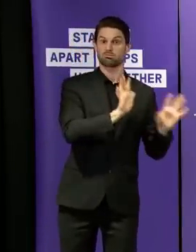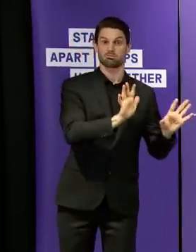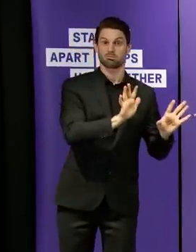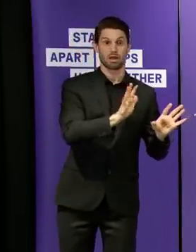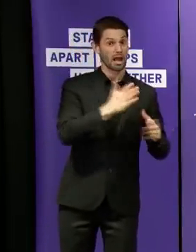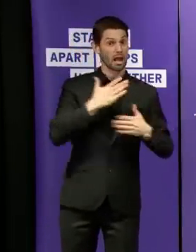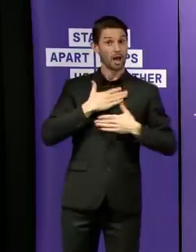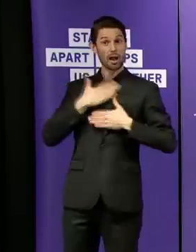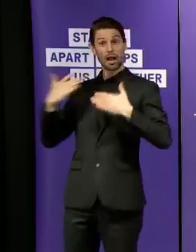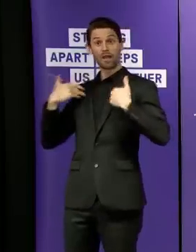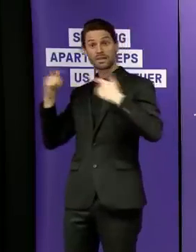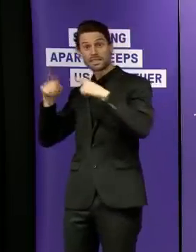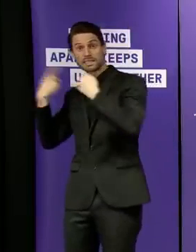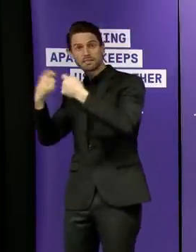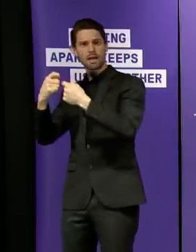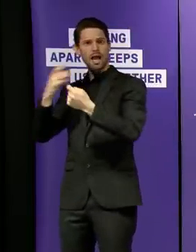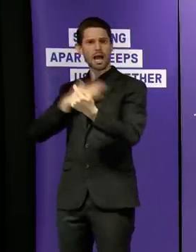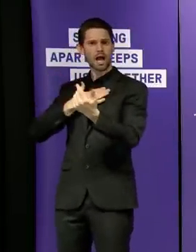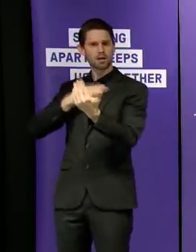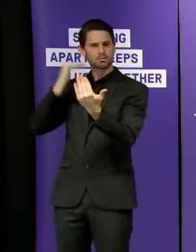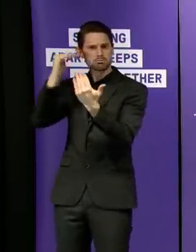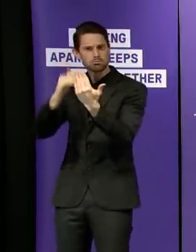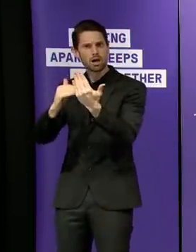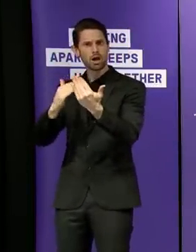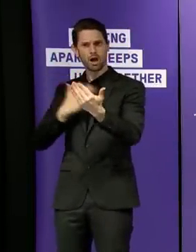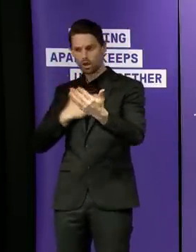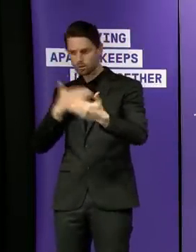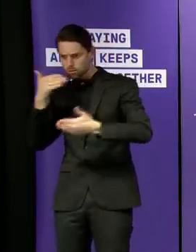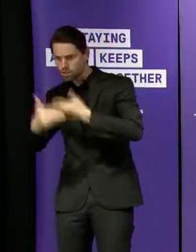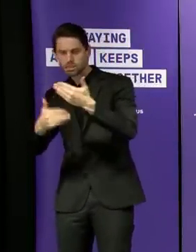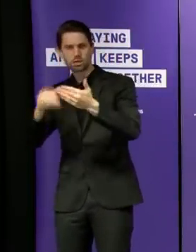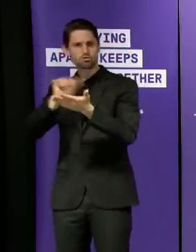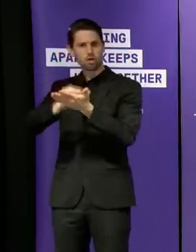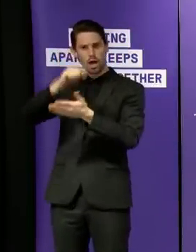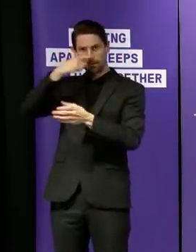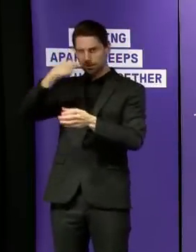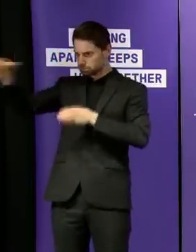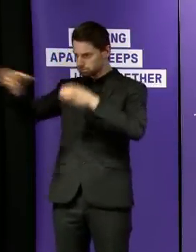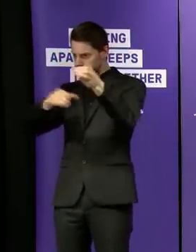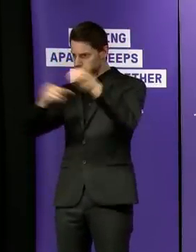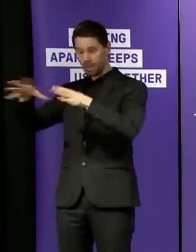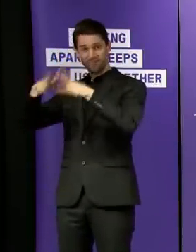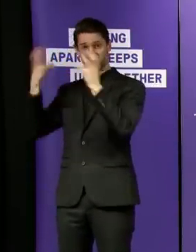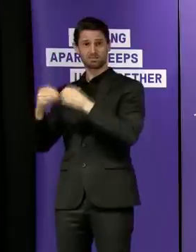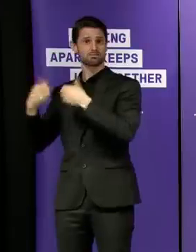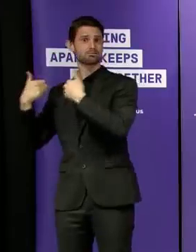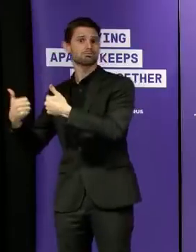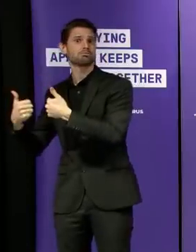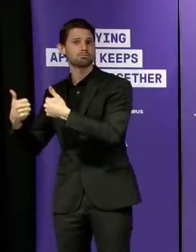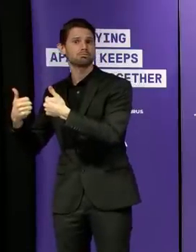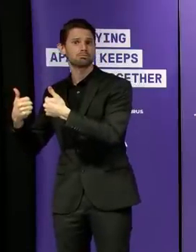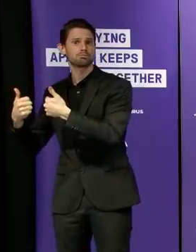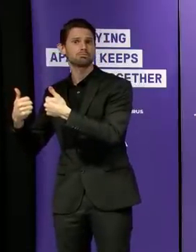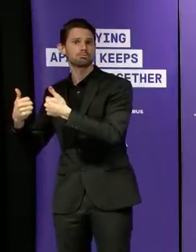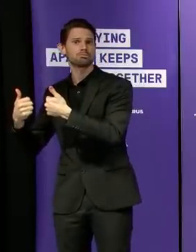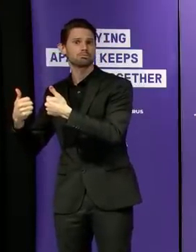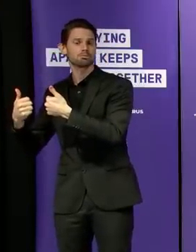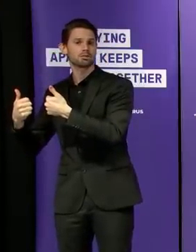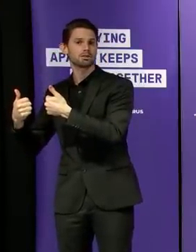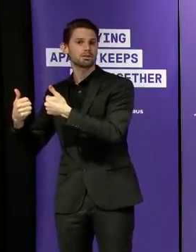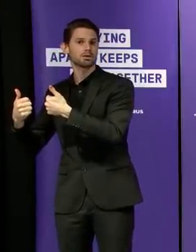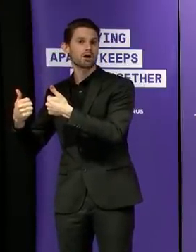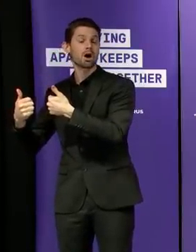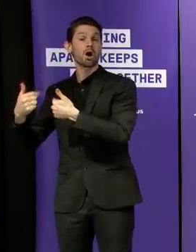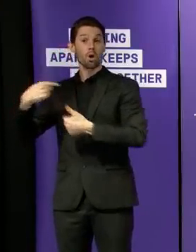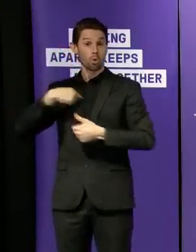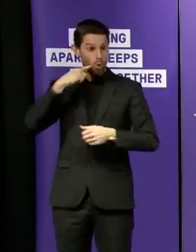are strong, and we wouldn't be taking these steps. The public health advice would not be that we can safely take these steps if it was